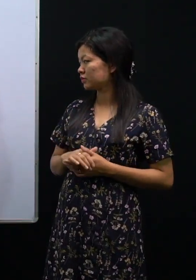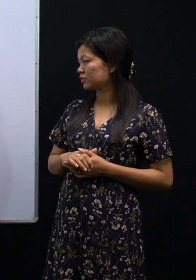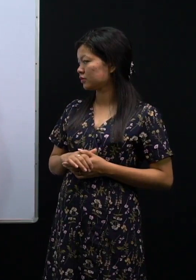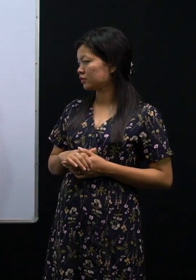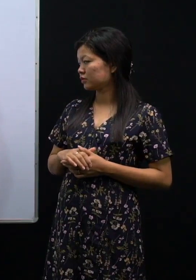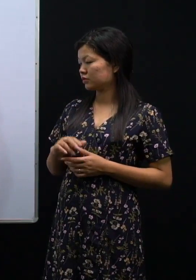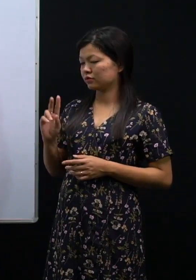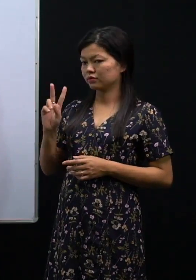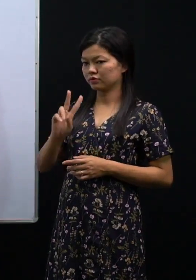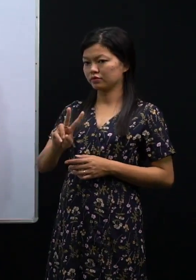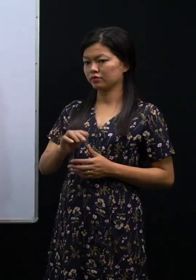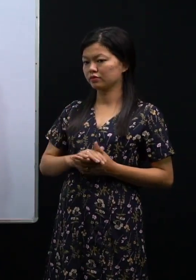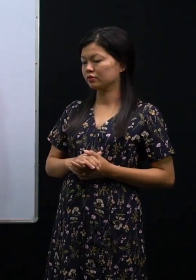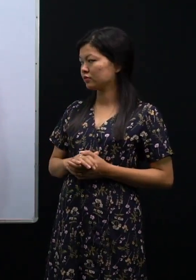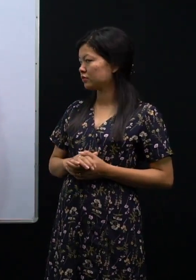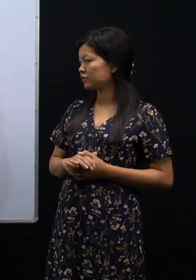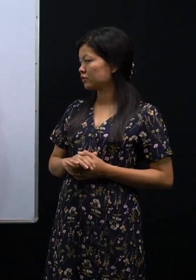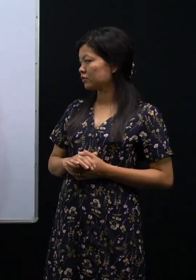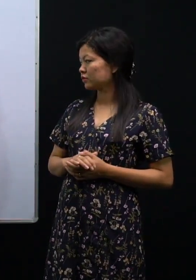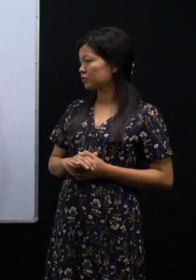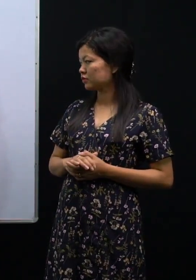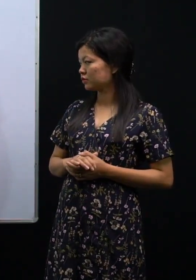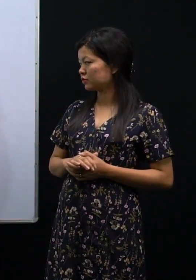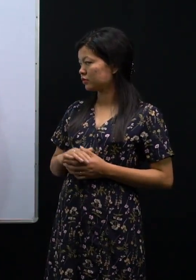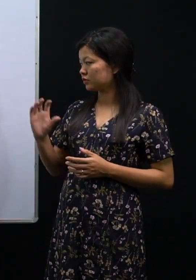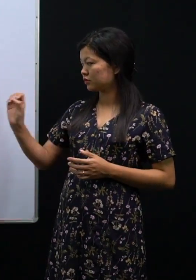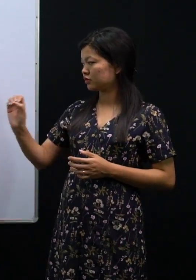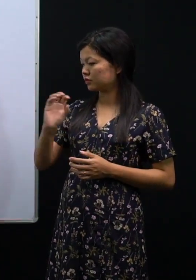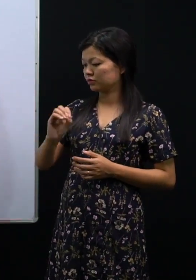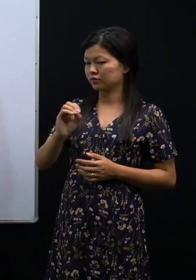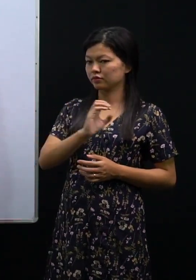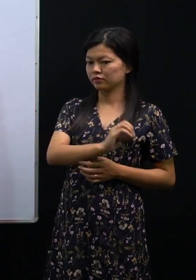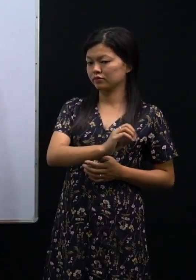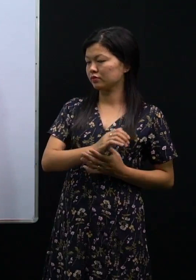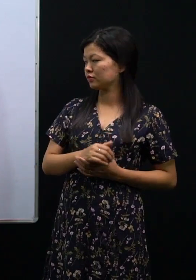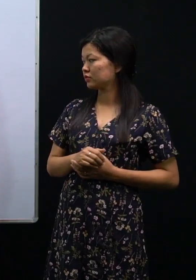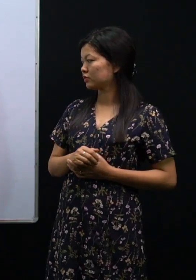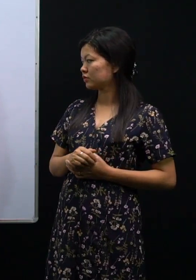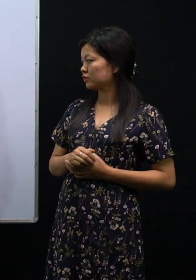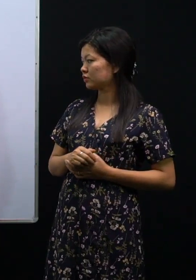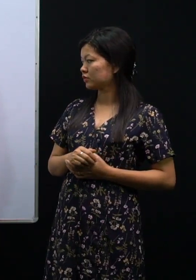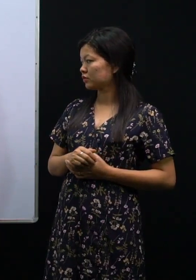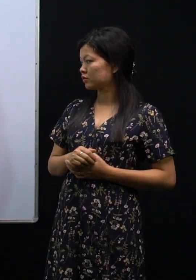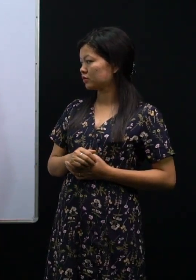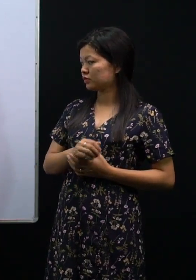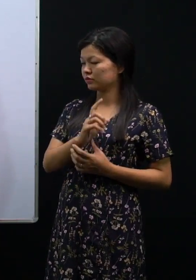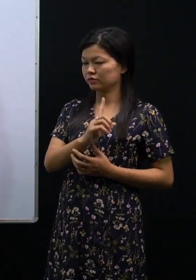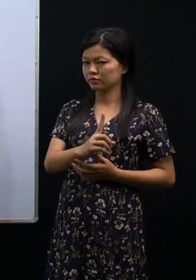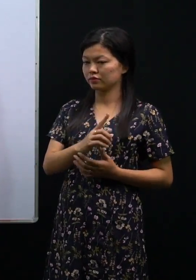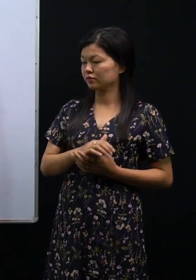that is 2. Third not there, third here, 0, 0. Fourth, 1,